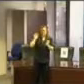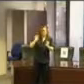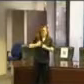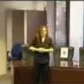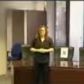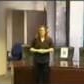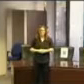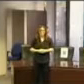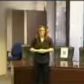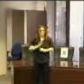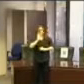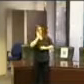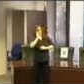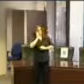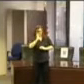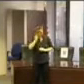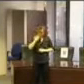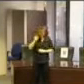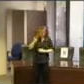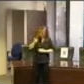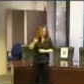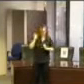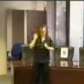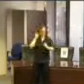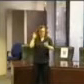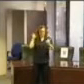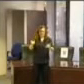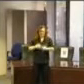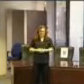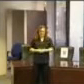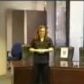You're there. Thank you. We can hear you now.